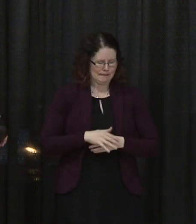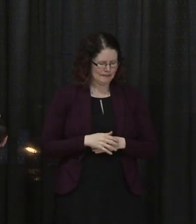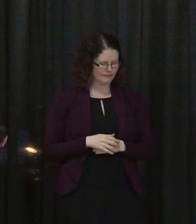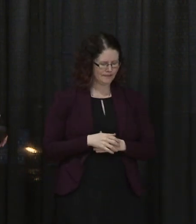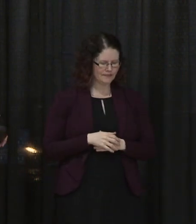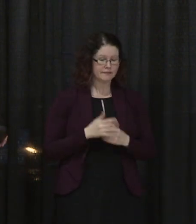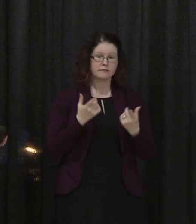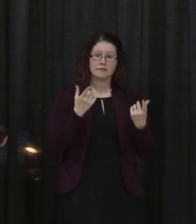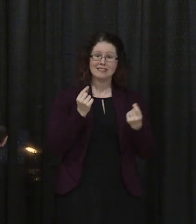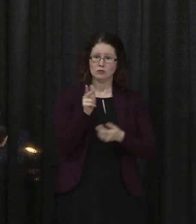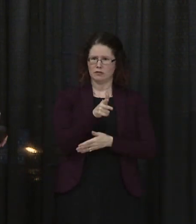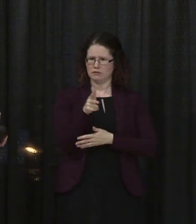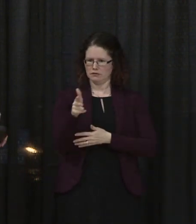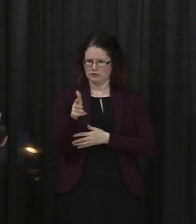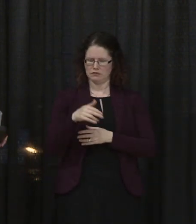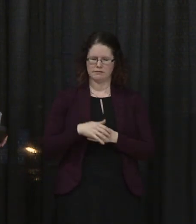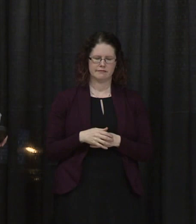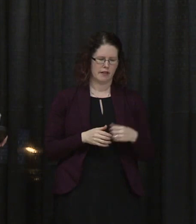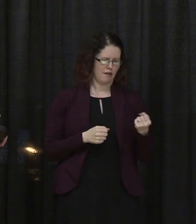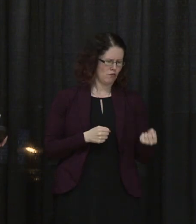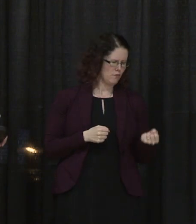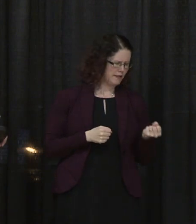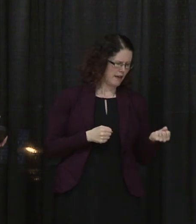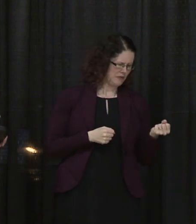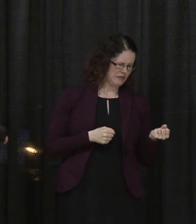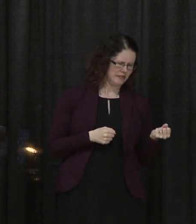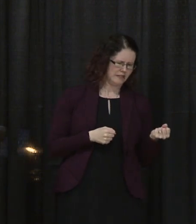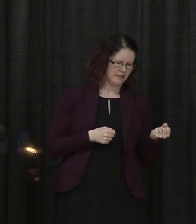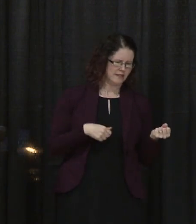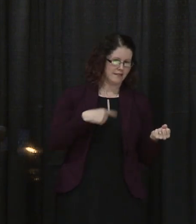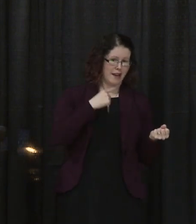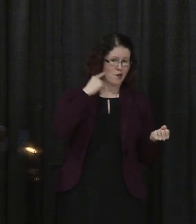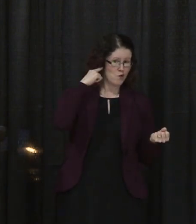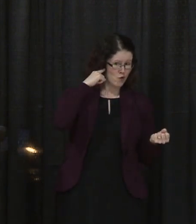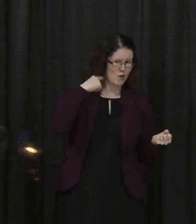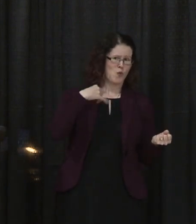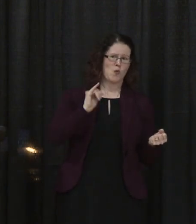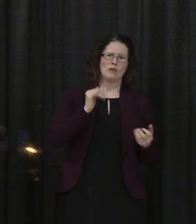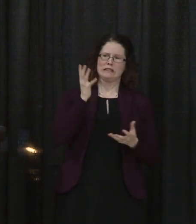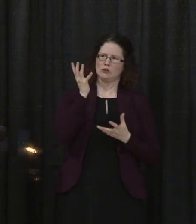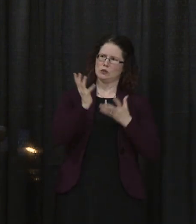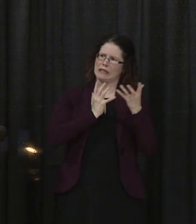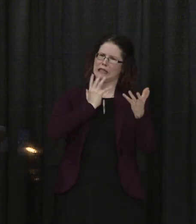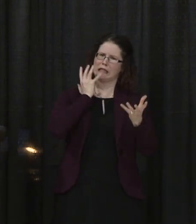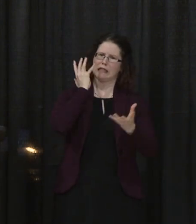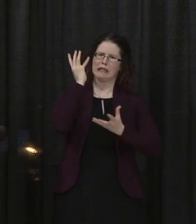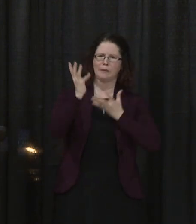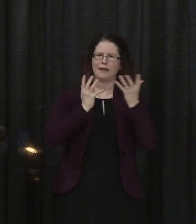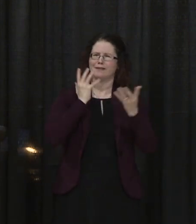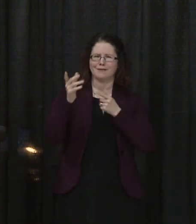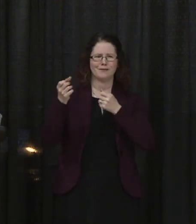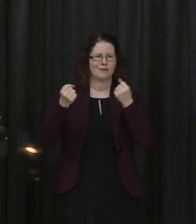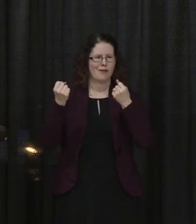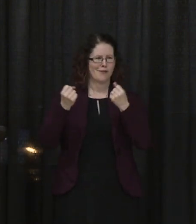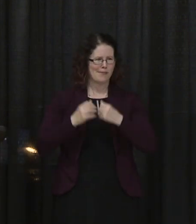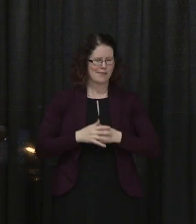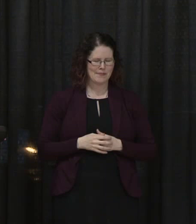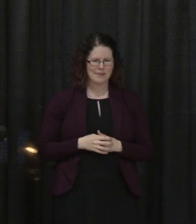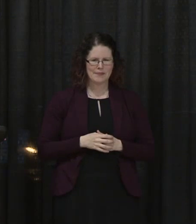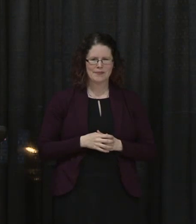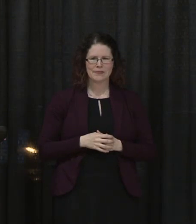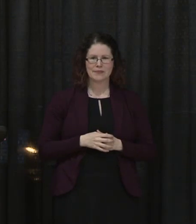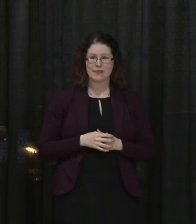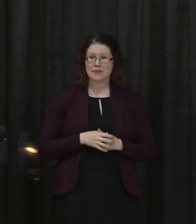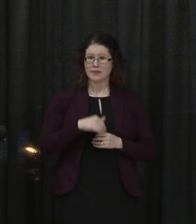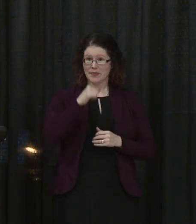my window down, and I could hear somebody screaming from the back seat of the car. The lady who pulled me over said,